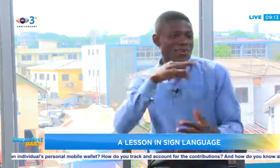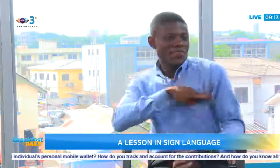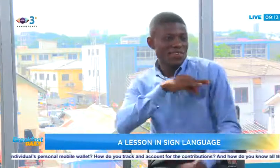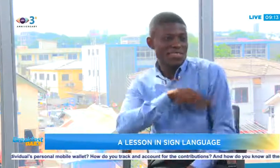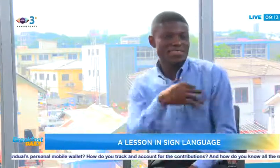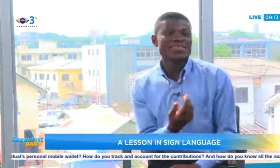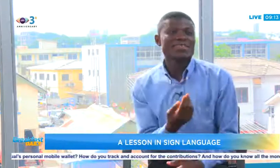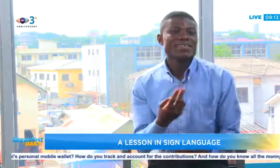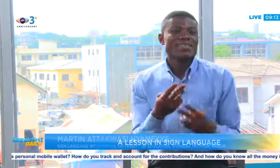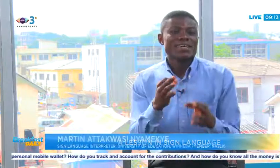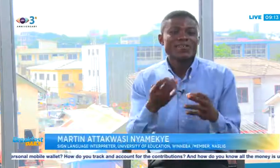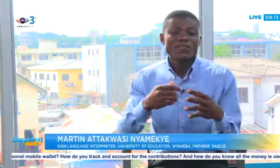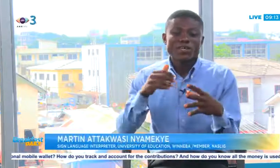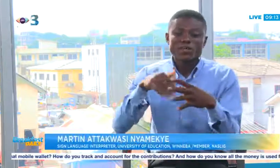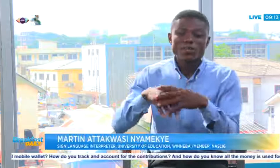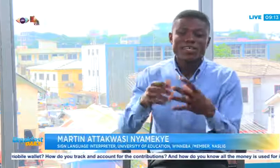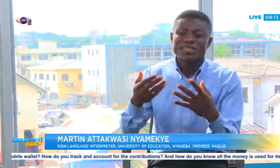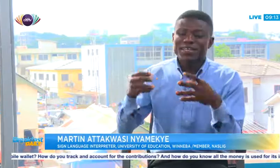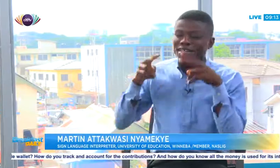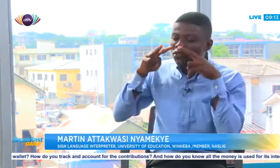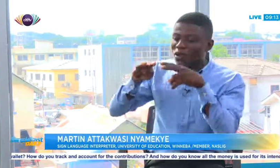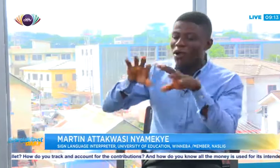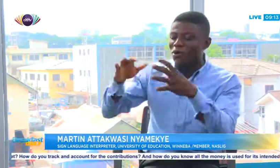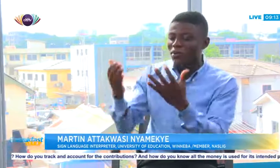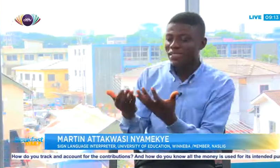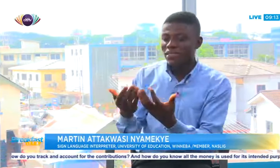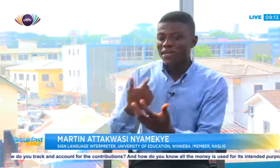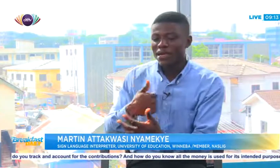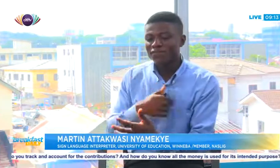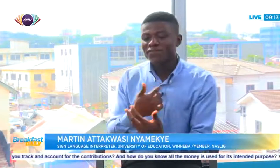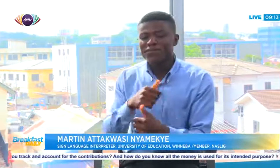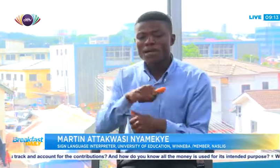benefit. If we look into our community, we have about